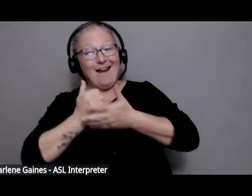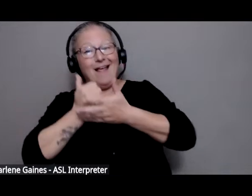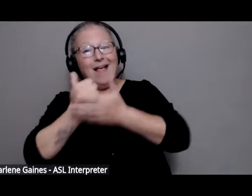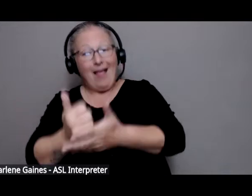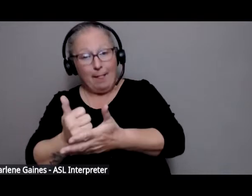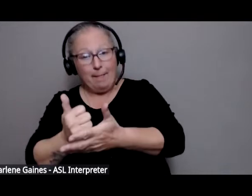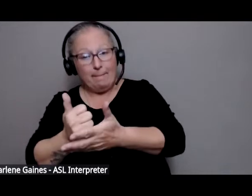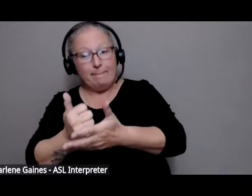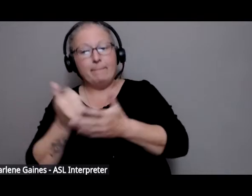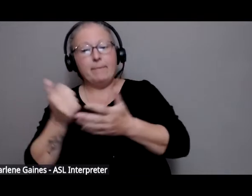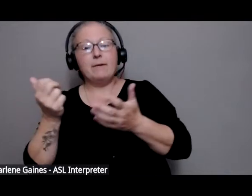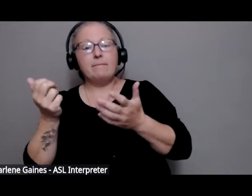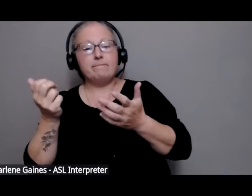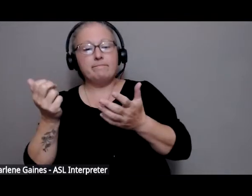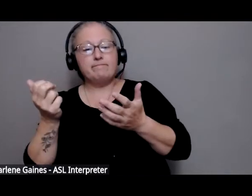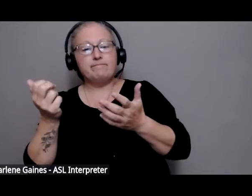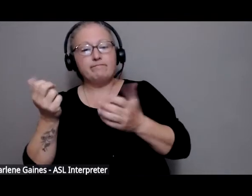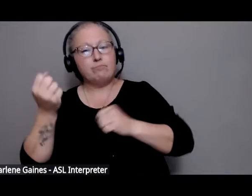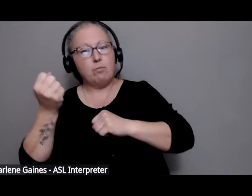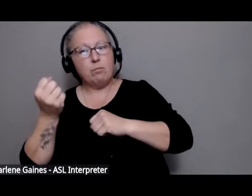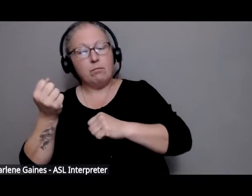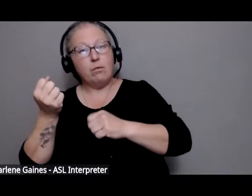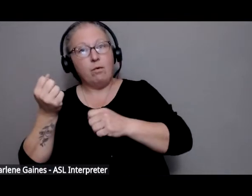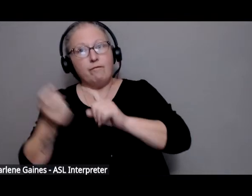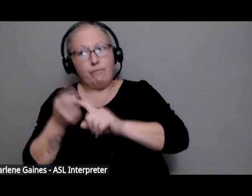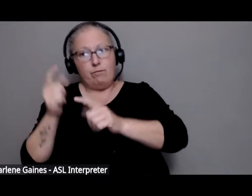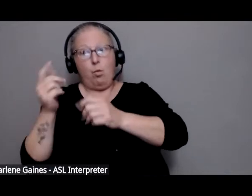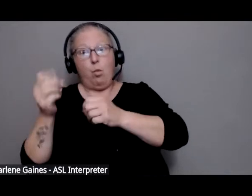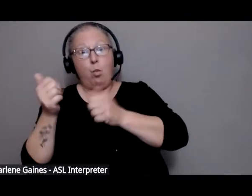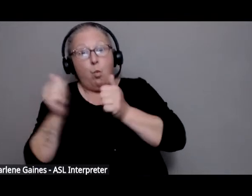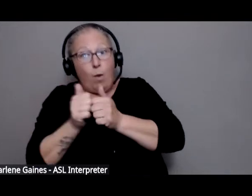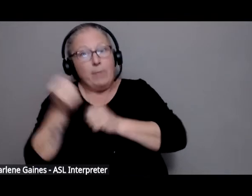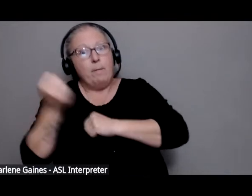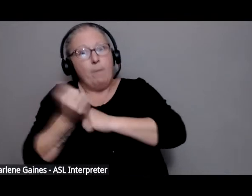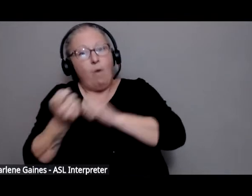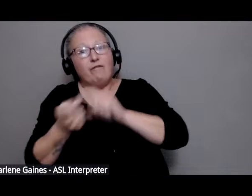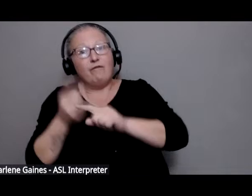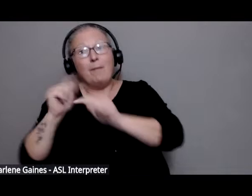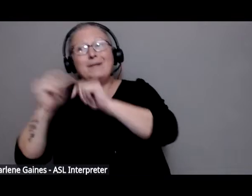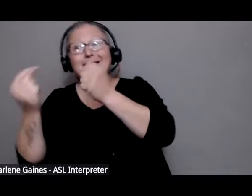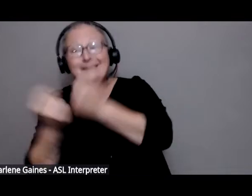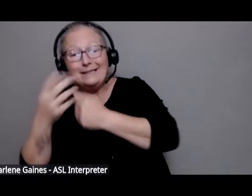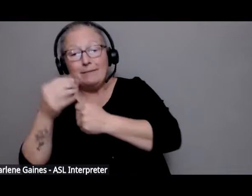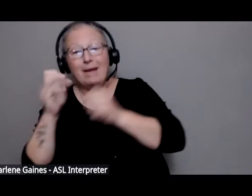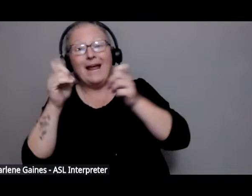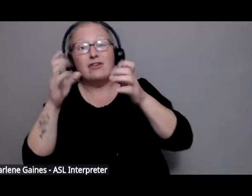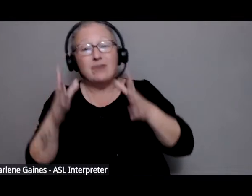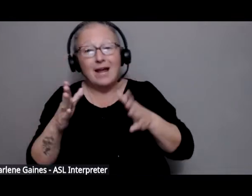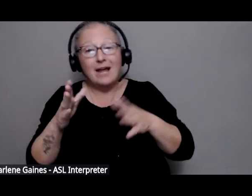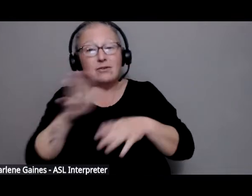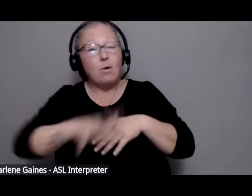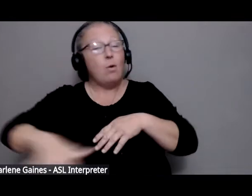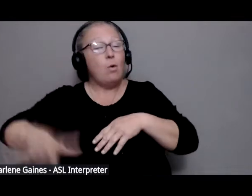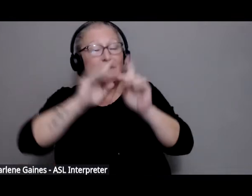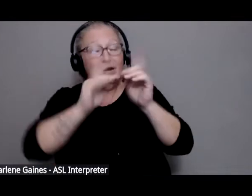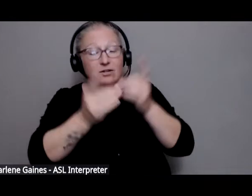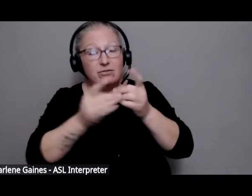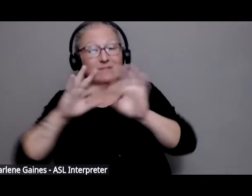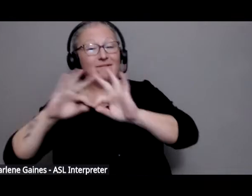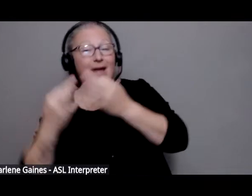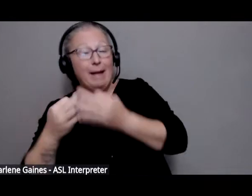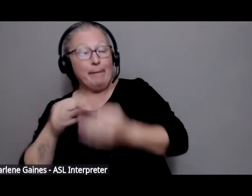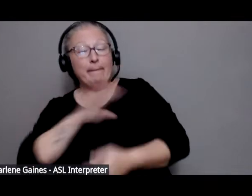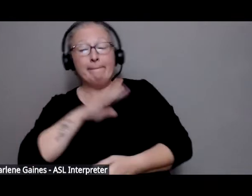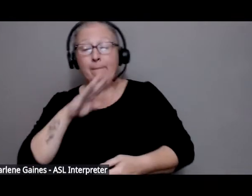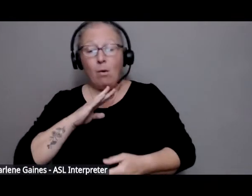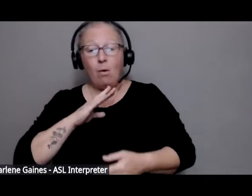through the support of our teams and our educators across the district, our families, the board, that